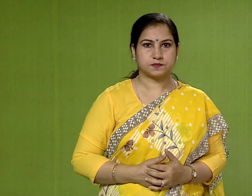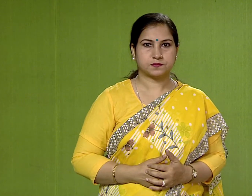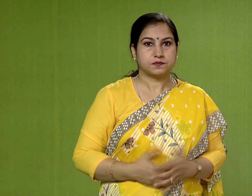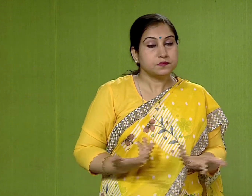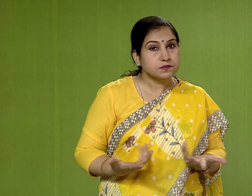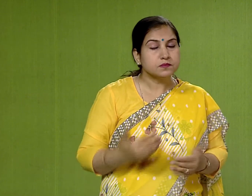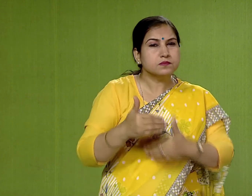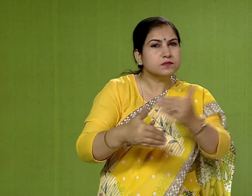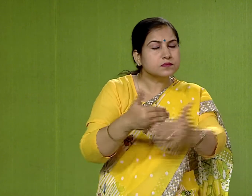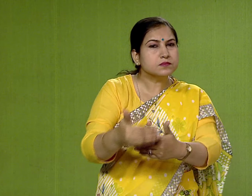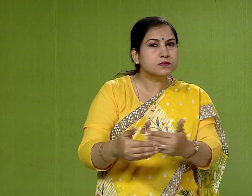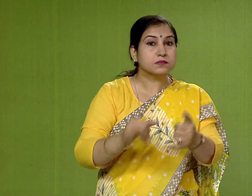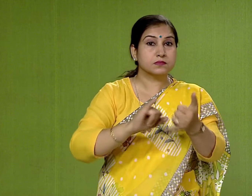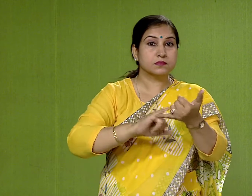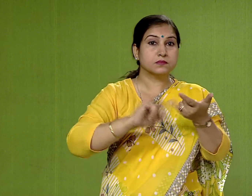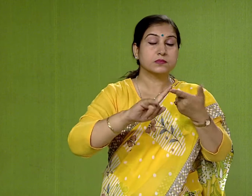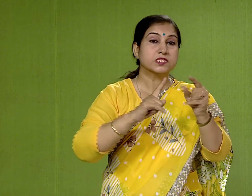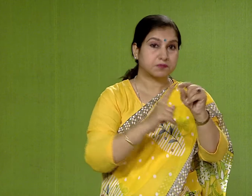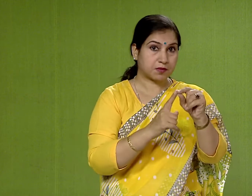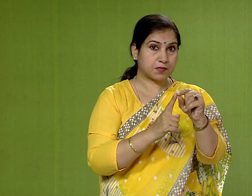In September 1946,